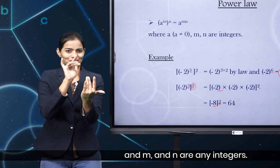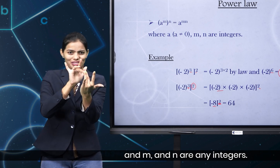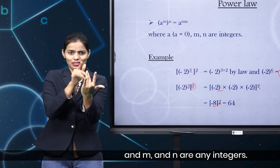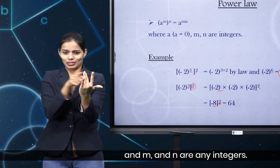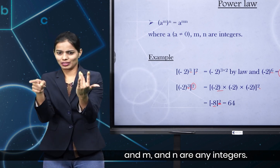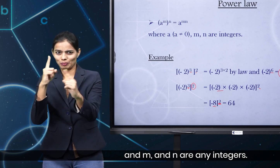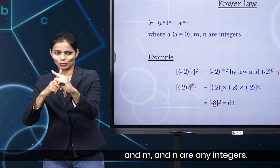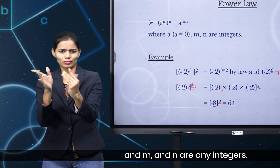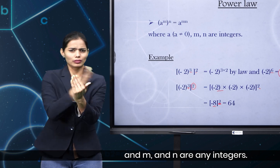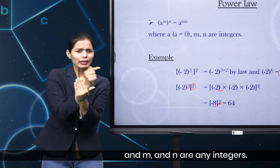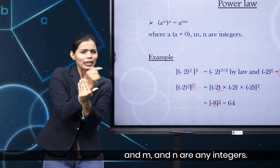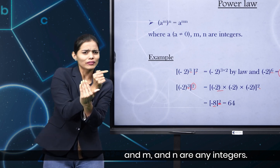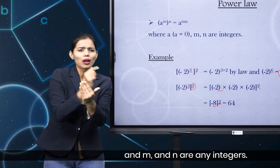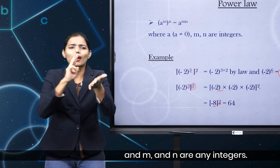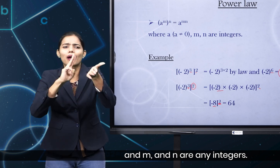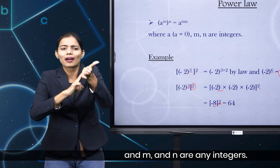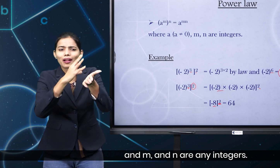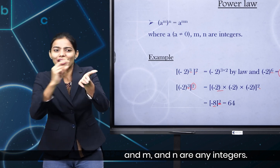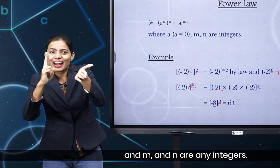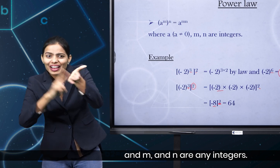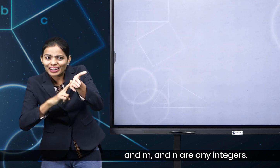m and n are any integers.